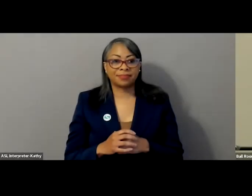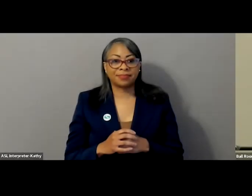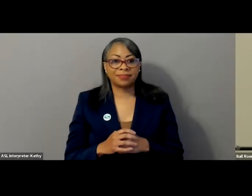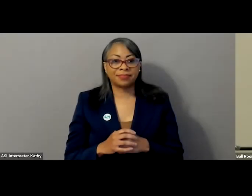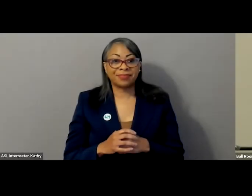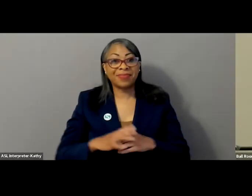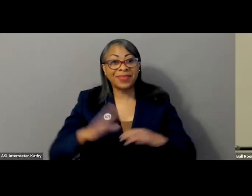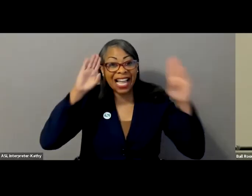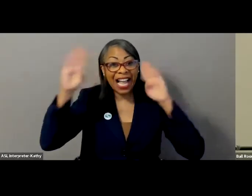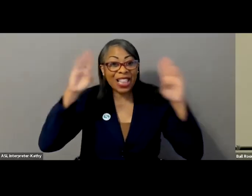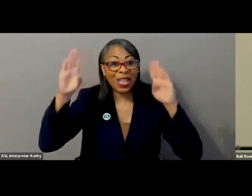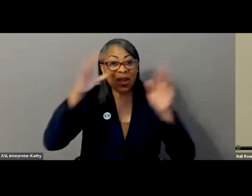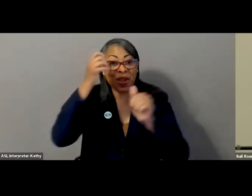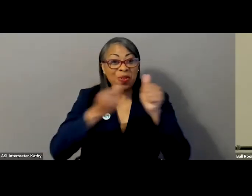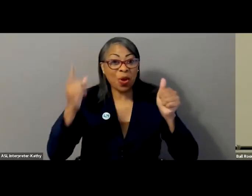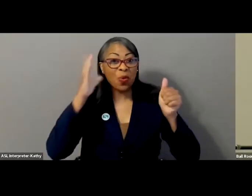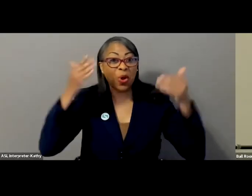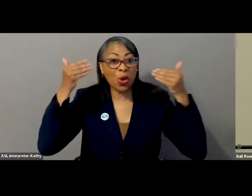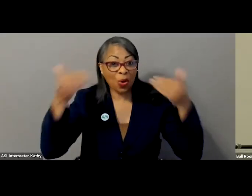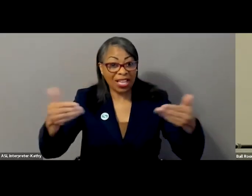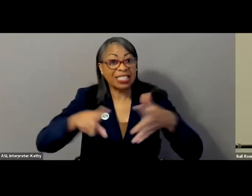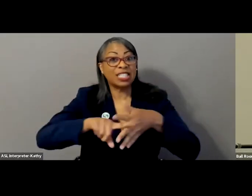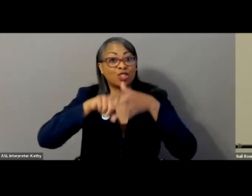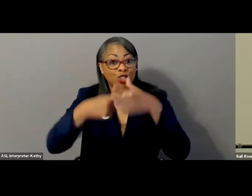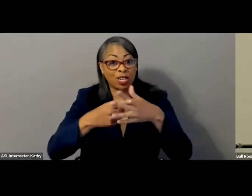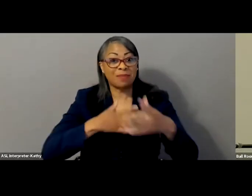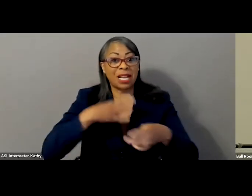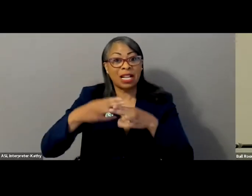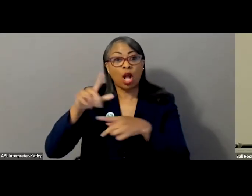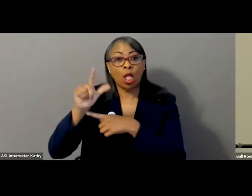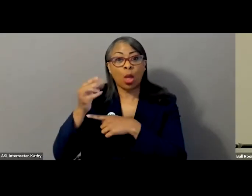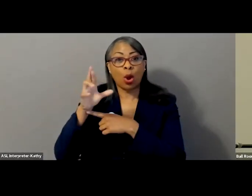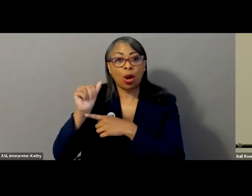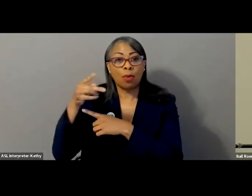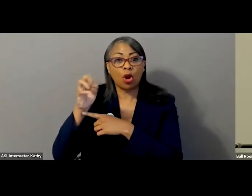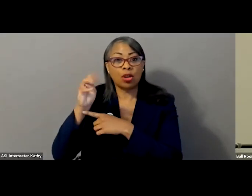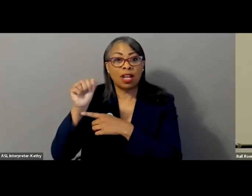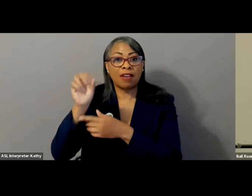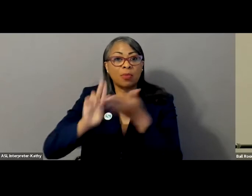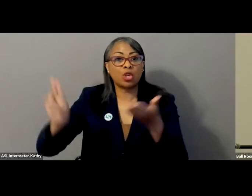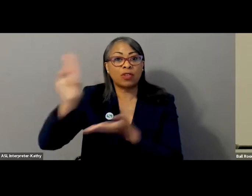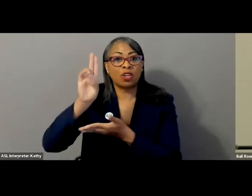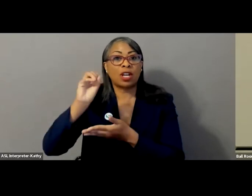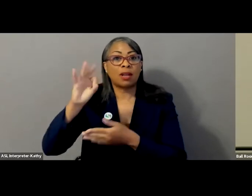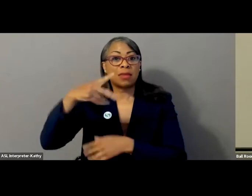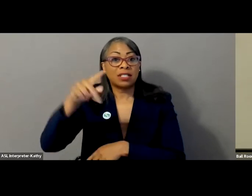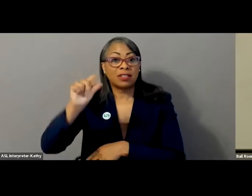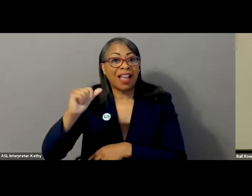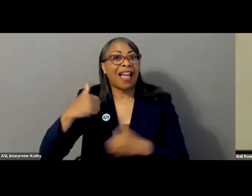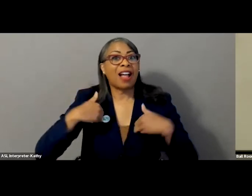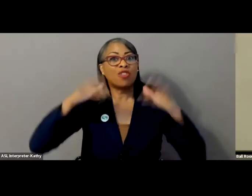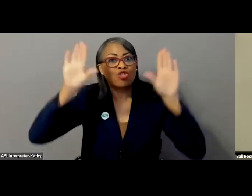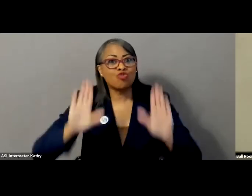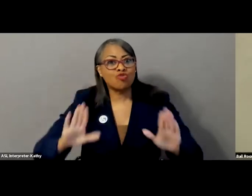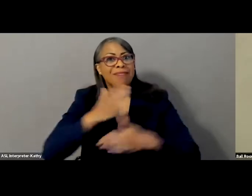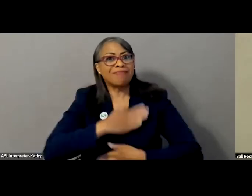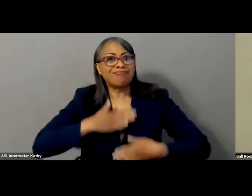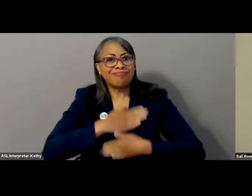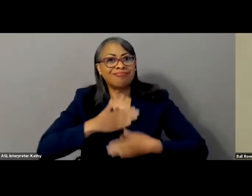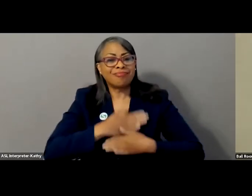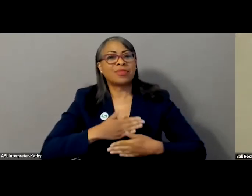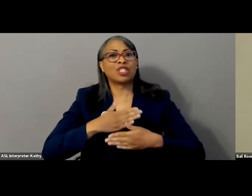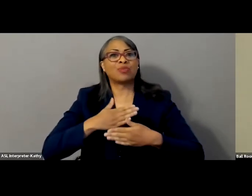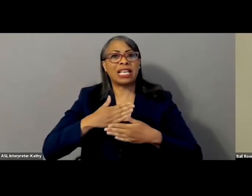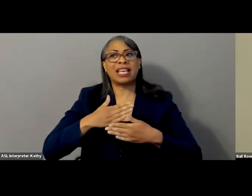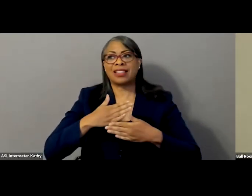Okay, hello everyone. We're going to go ahead and get started. My name is Laura Perna from the University of Pennsylvania, and I have the great pleasure to serve as the moderator